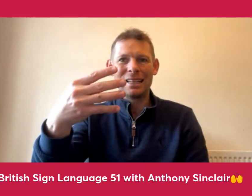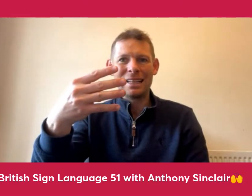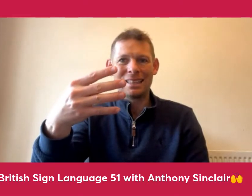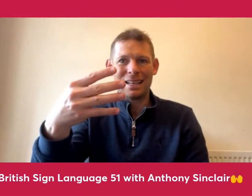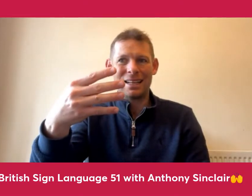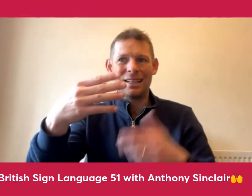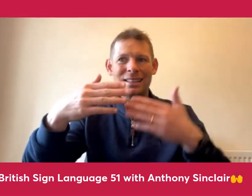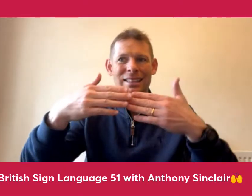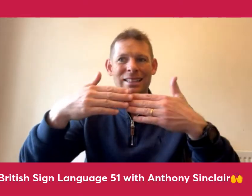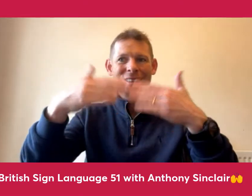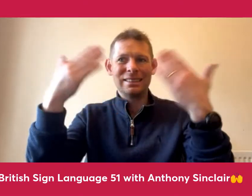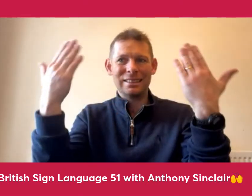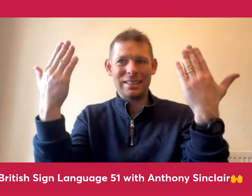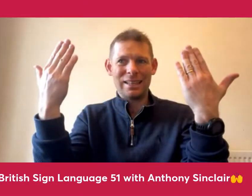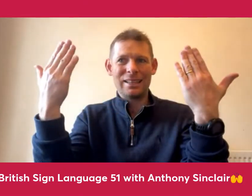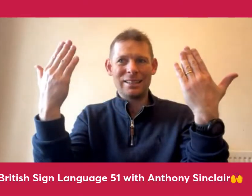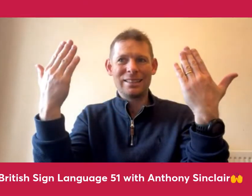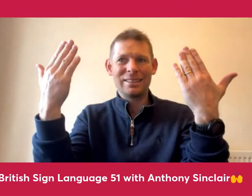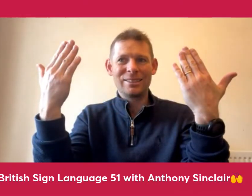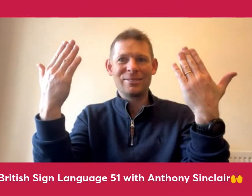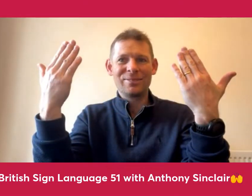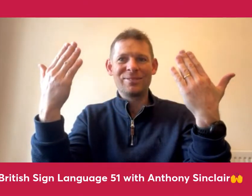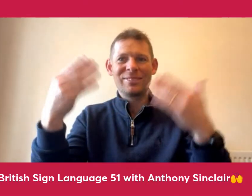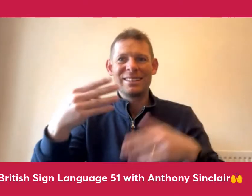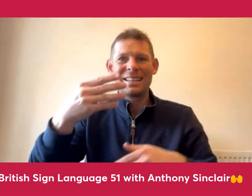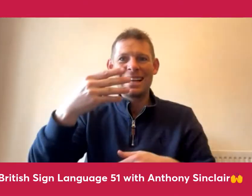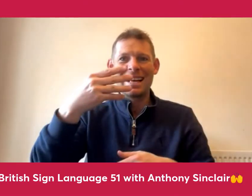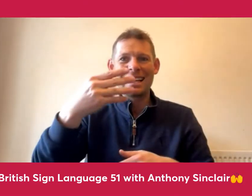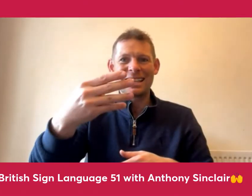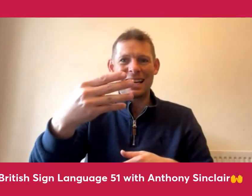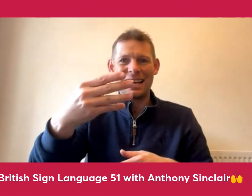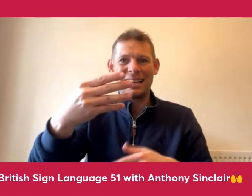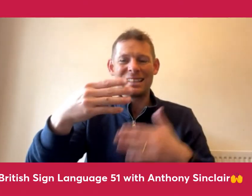And we are going to stay for 9 days